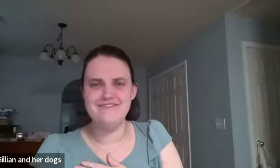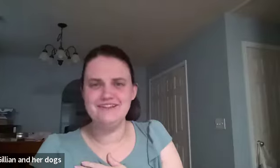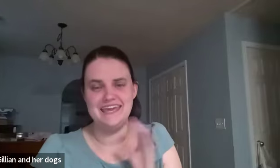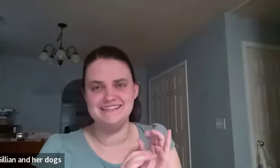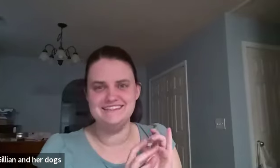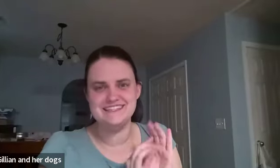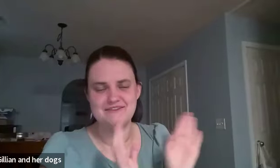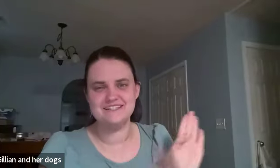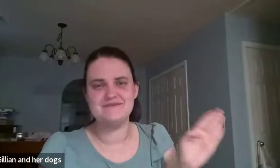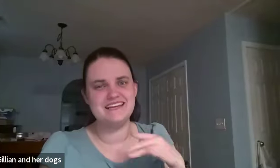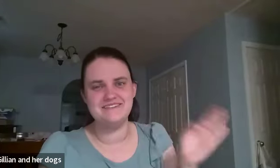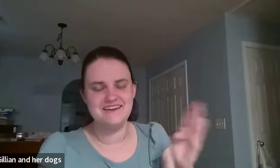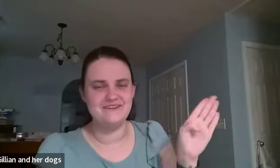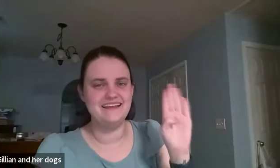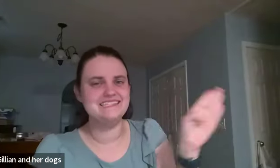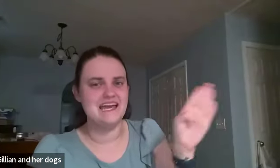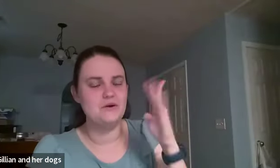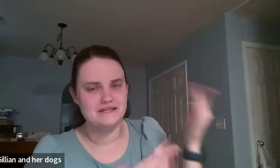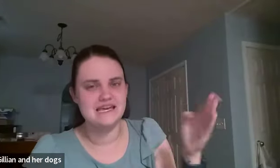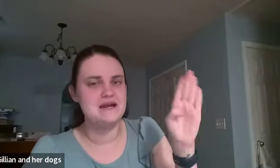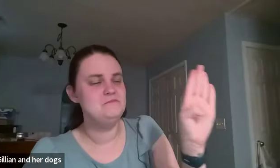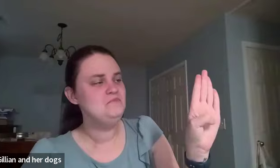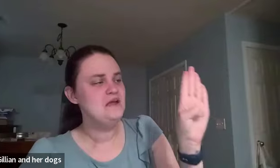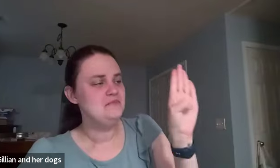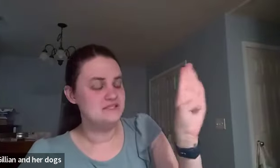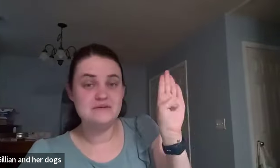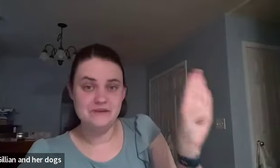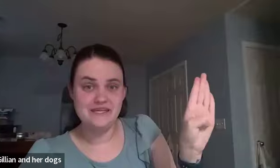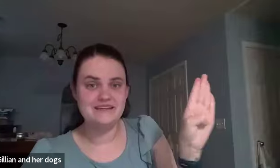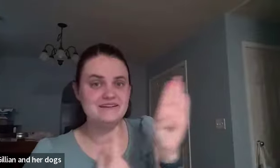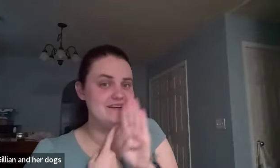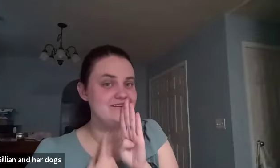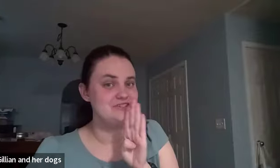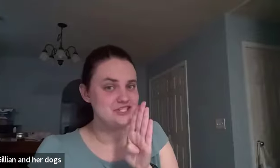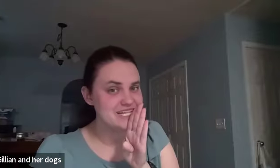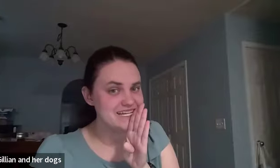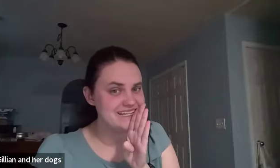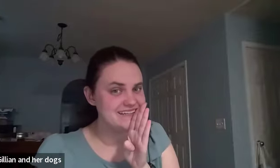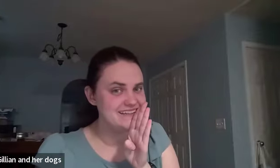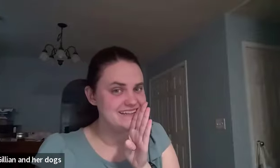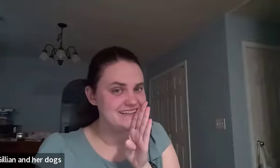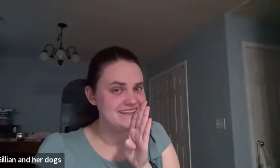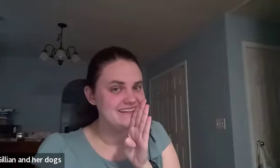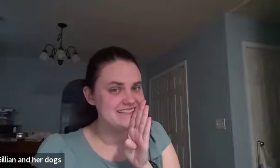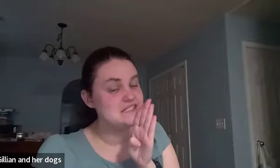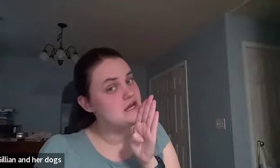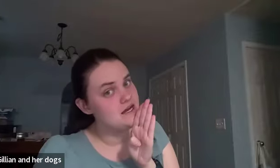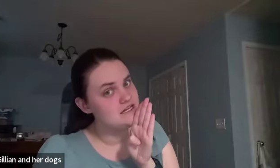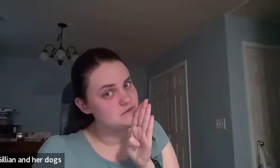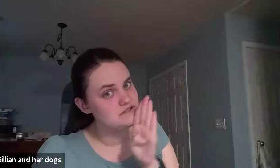I've like hinted this every time because I don't ever like say, I don't want to say it. But so the B down here in your chin, this is a not nice word.